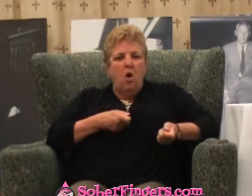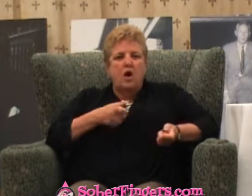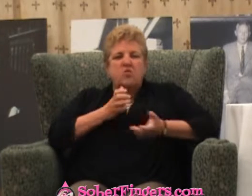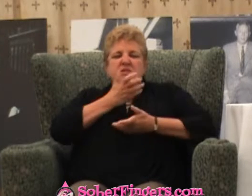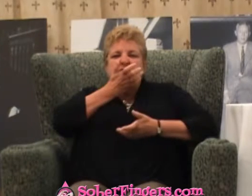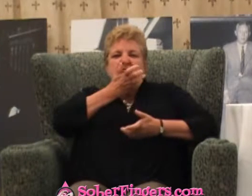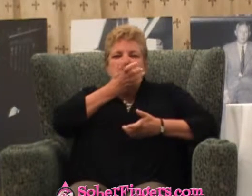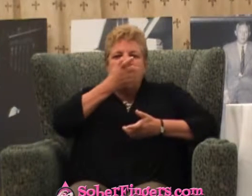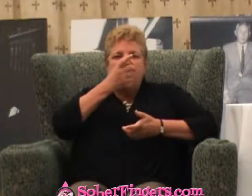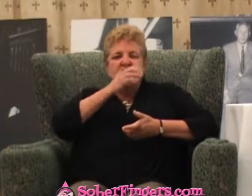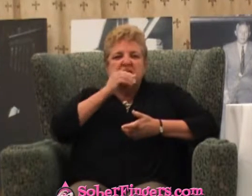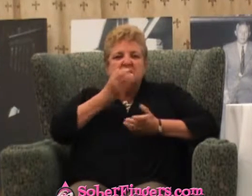youngster?